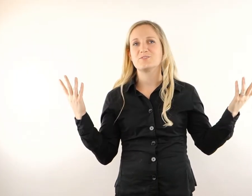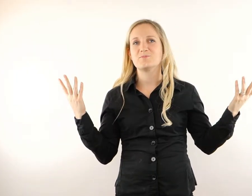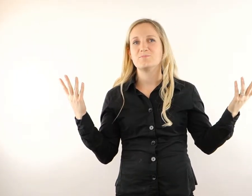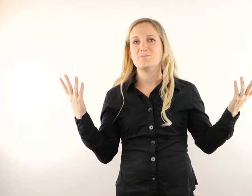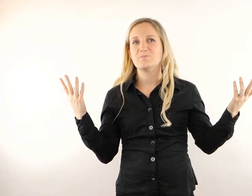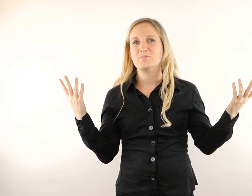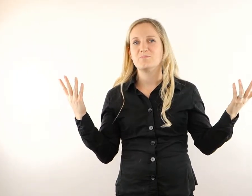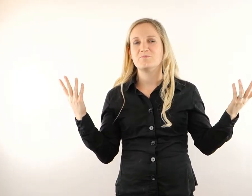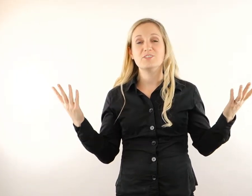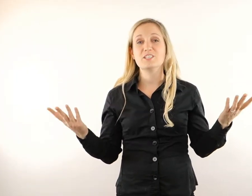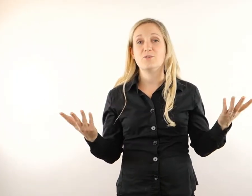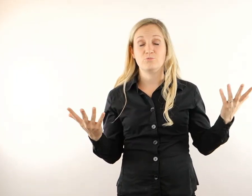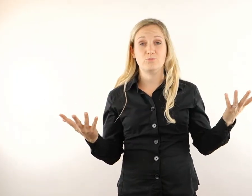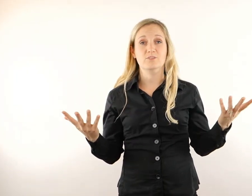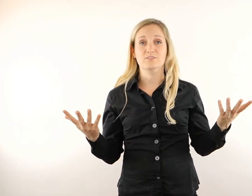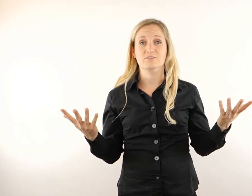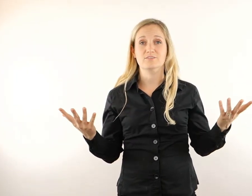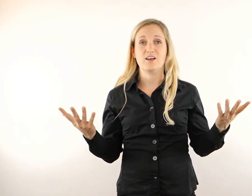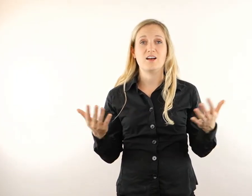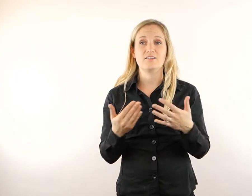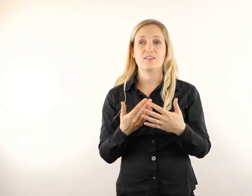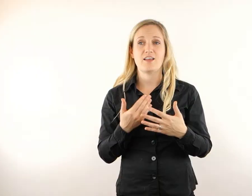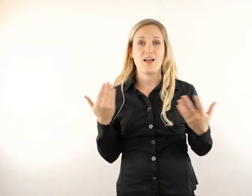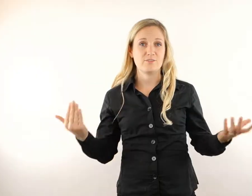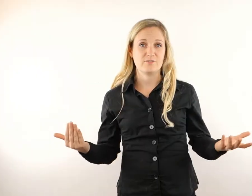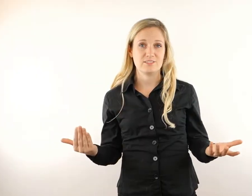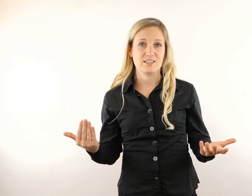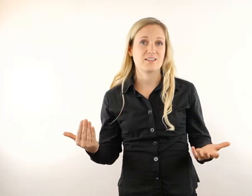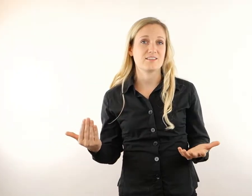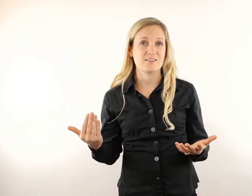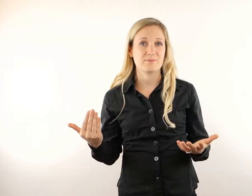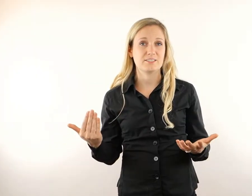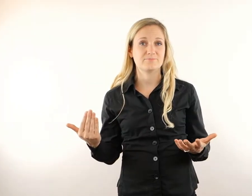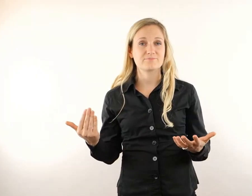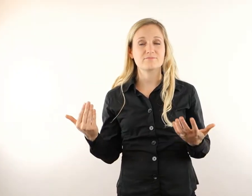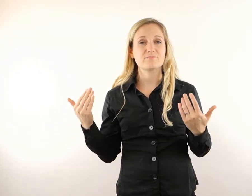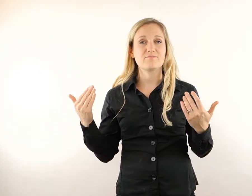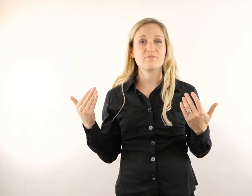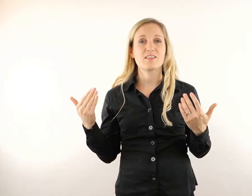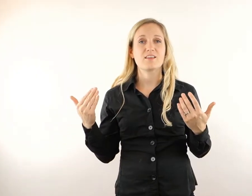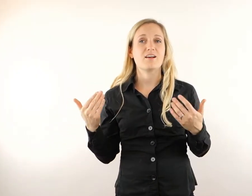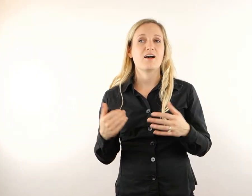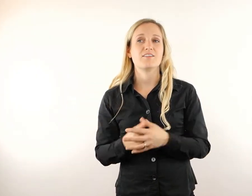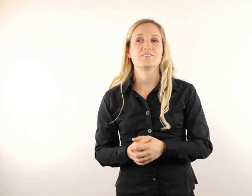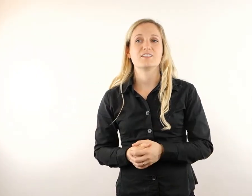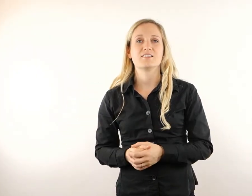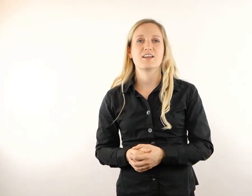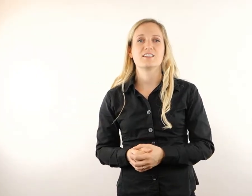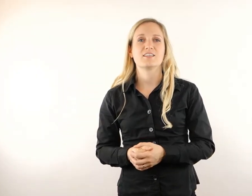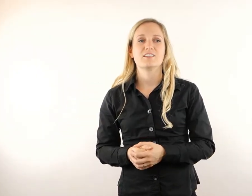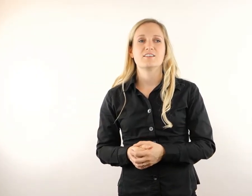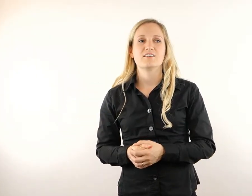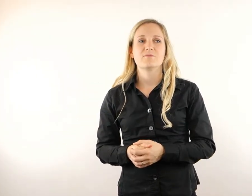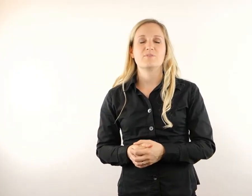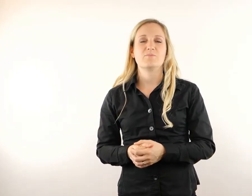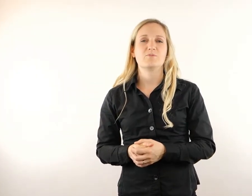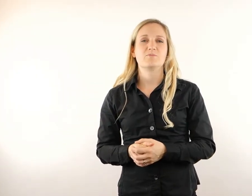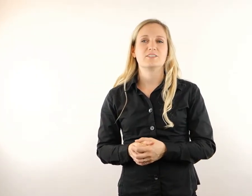there's really no rule on how you could sign Gethsemane. I've seen it like people